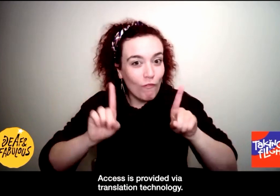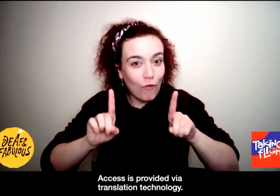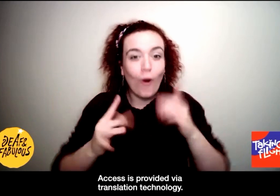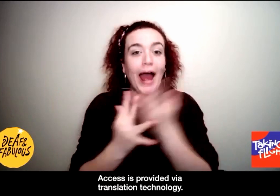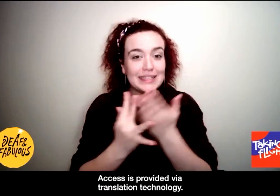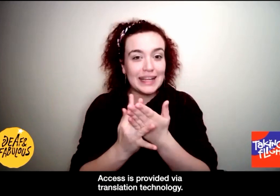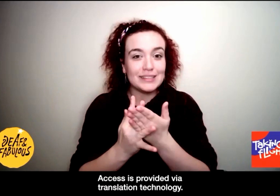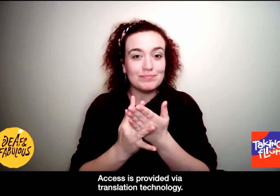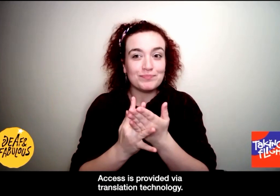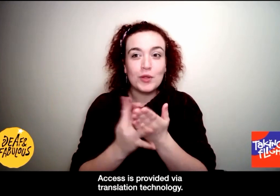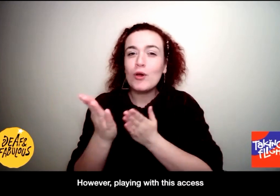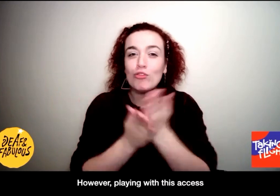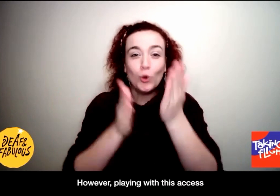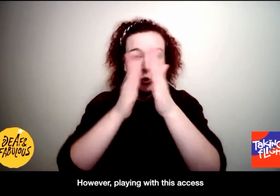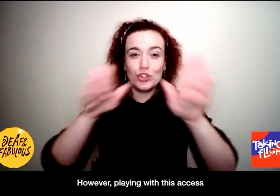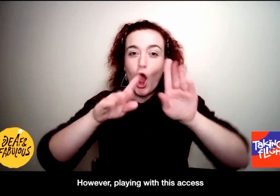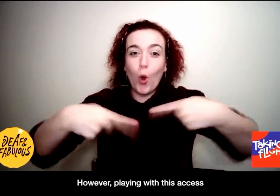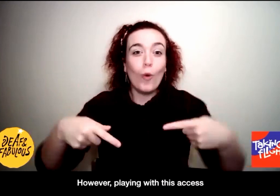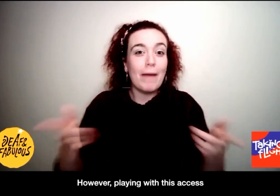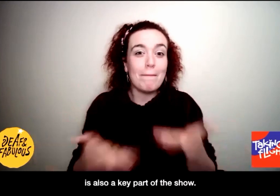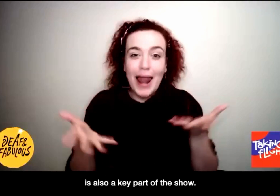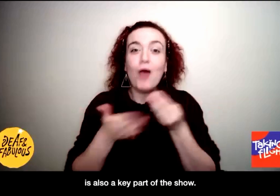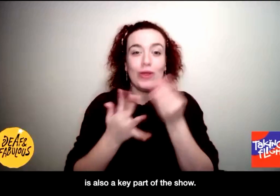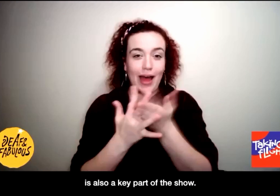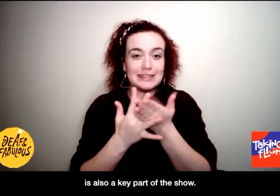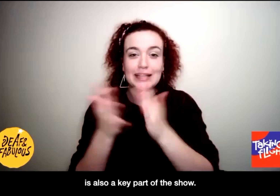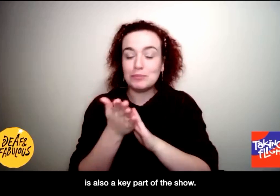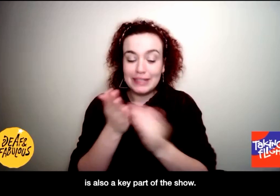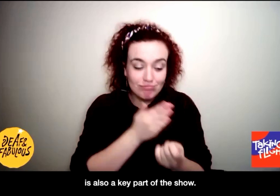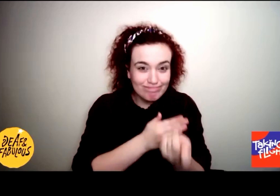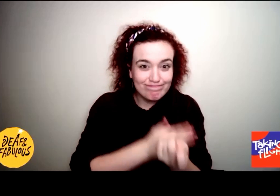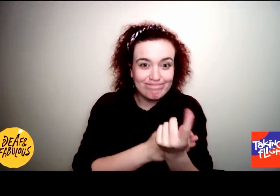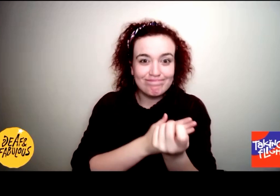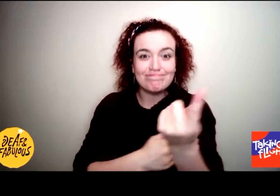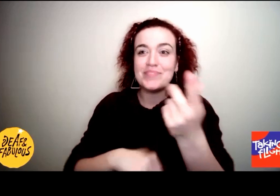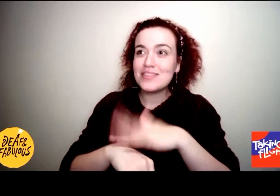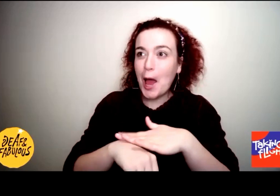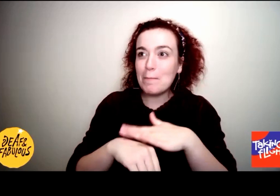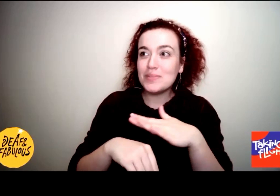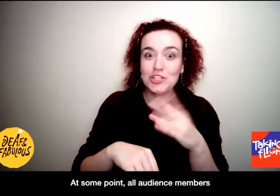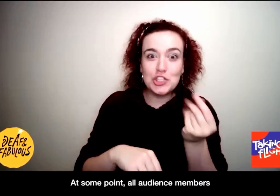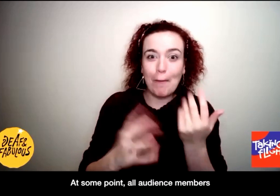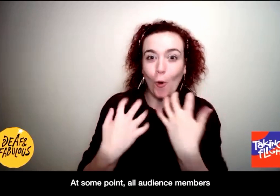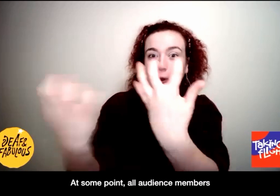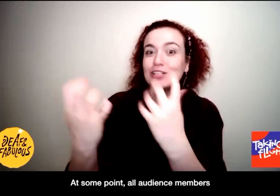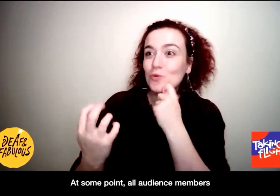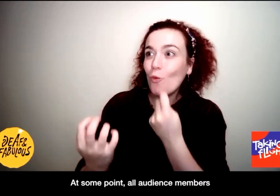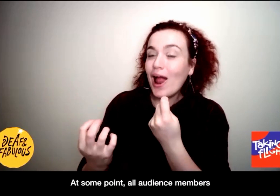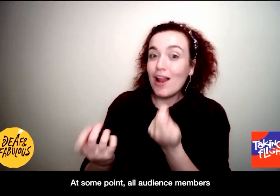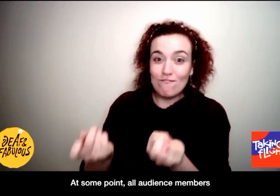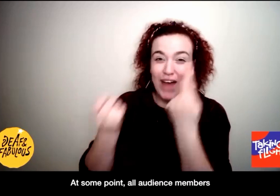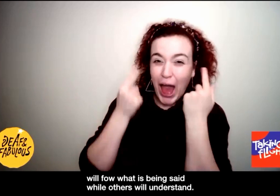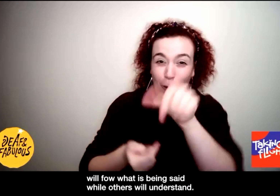Access is provided via translation technology. However, playing with this access is also a key part of the show. At some